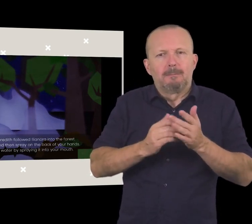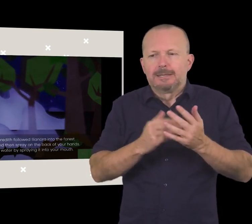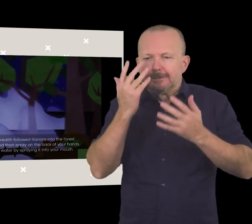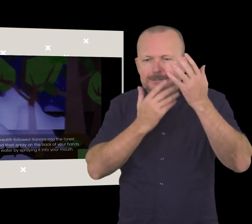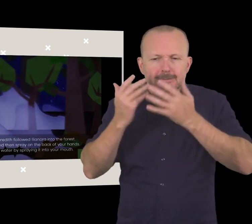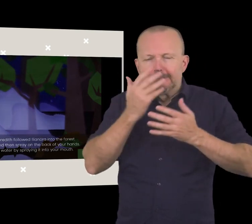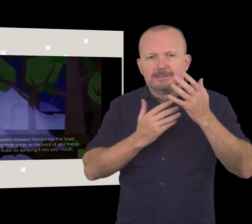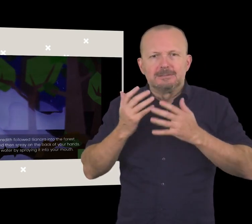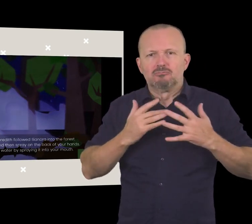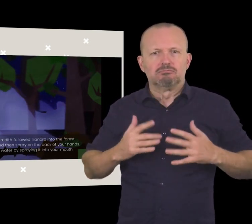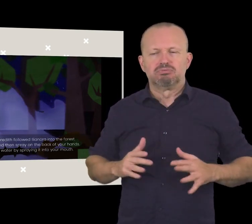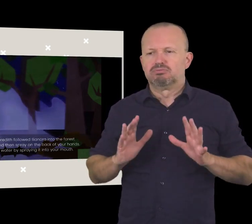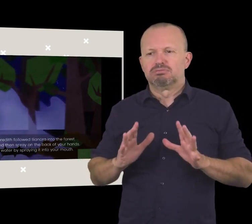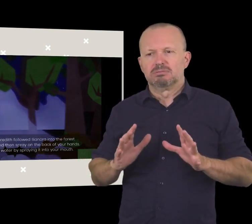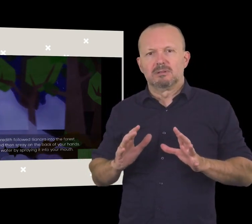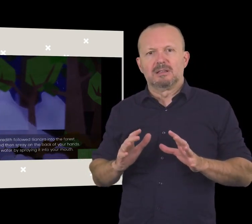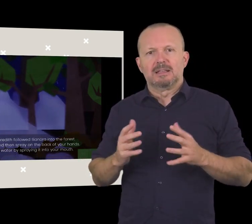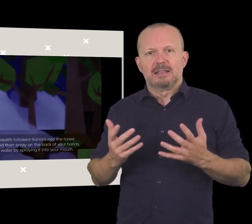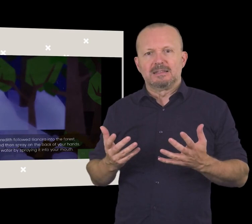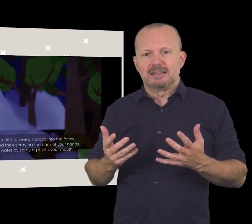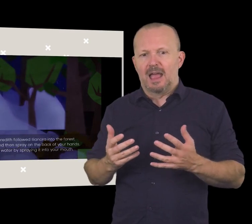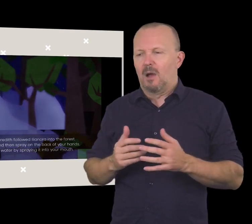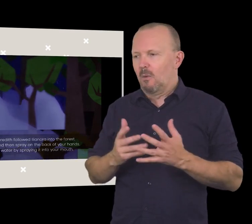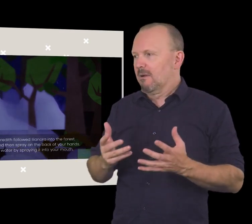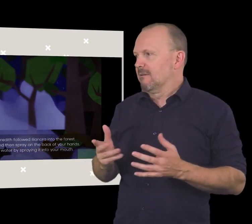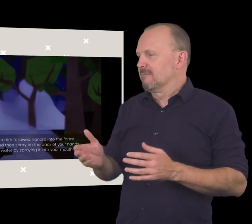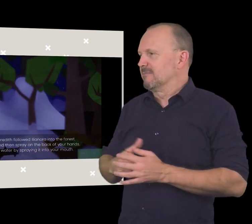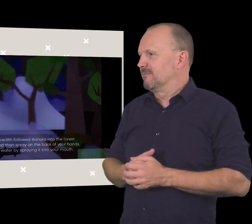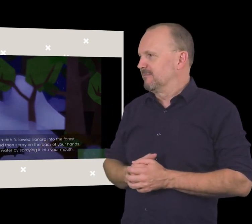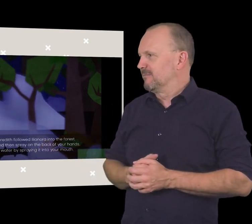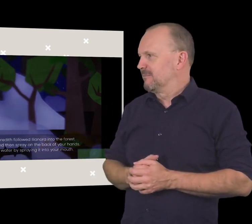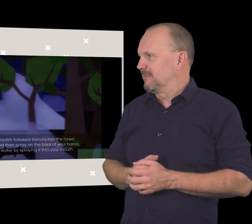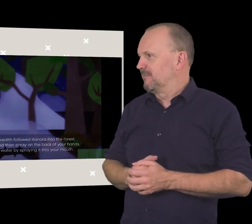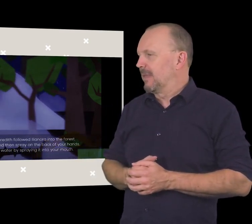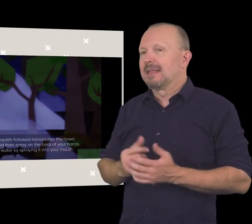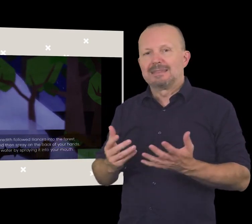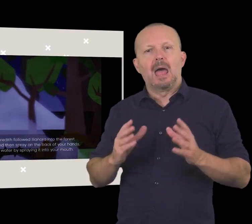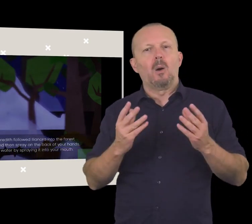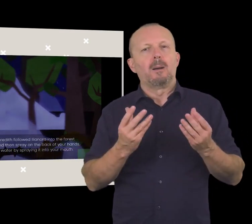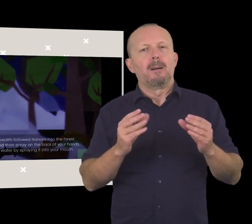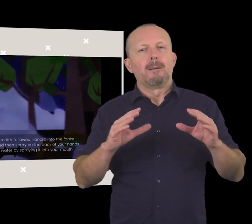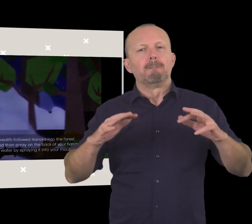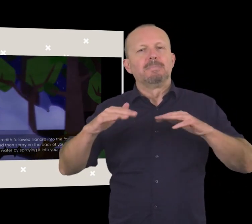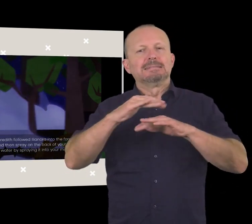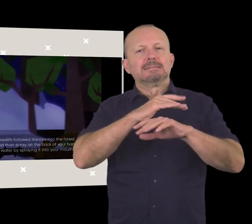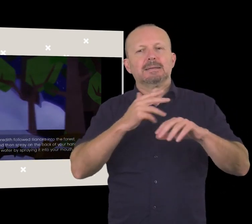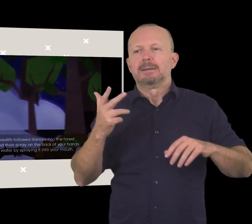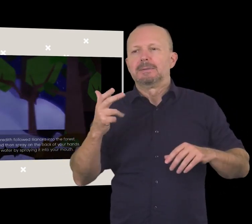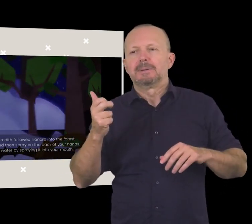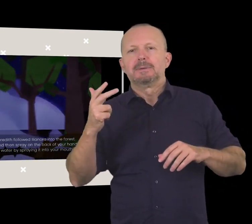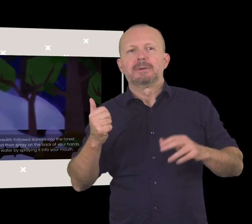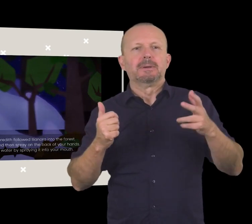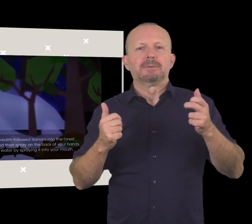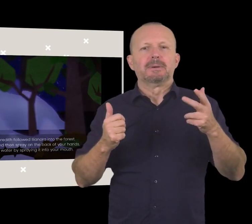manuka honey and mint wash. We're going to cover ourselves with some beautiful mist. And